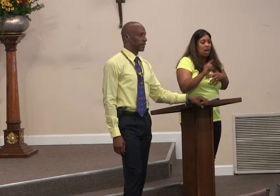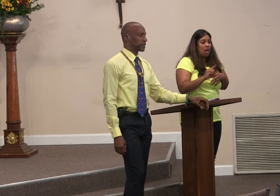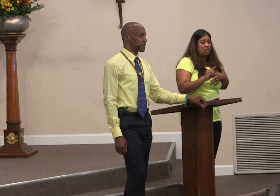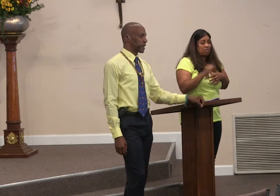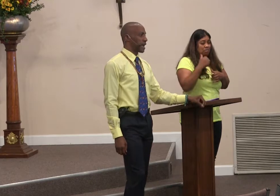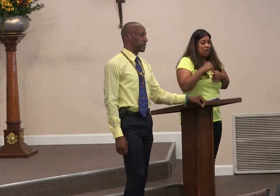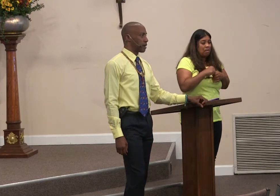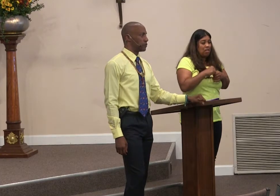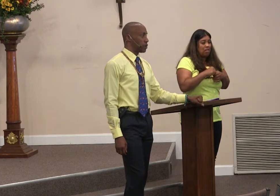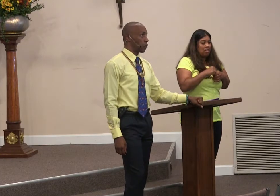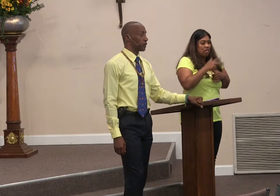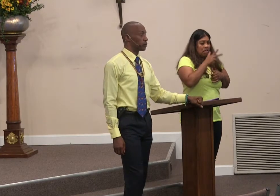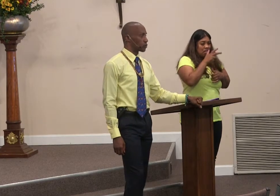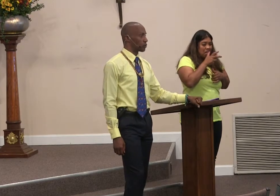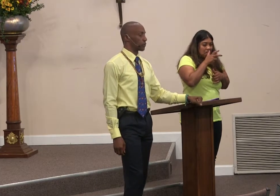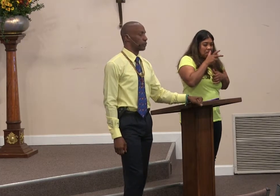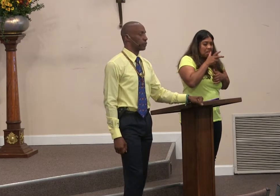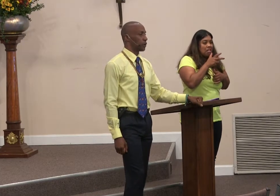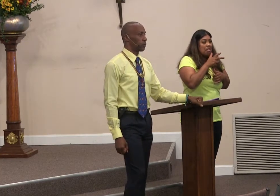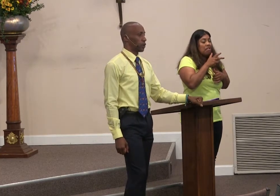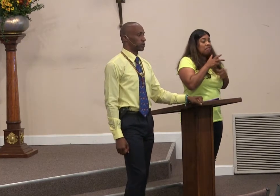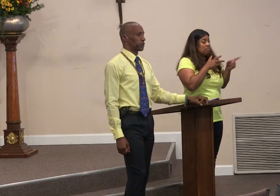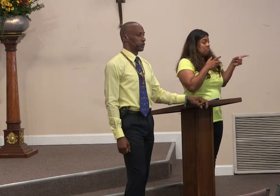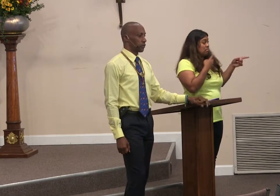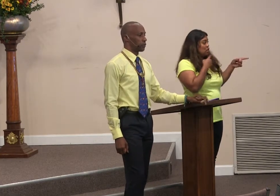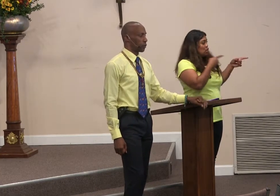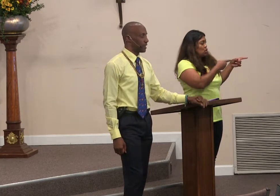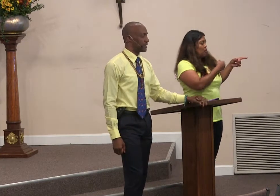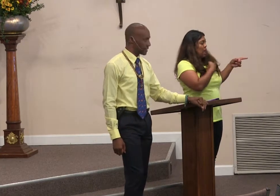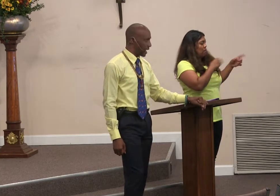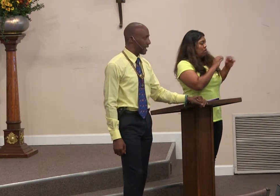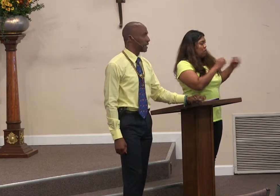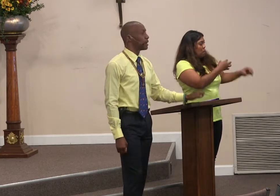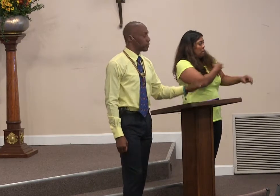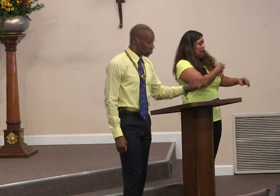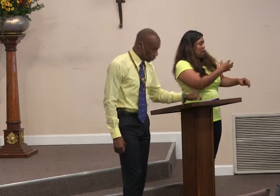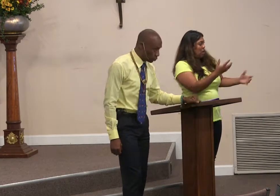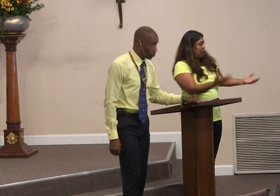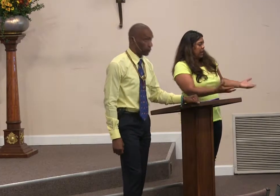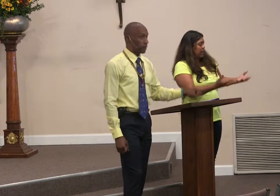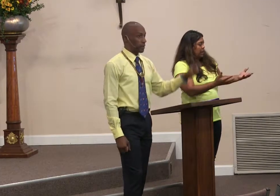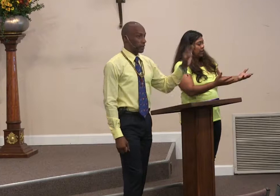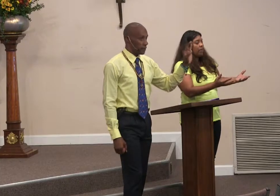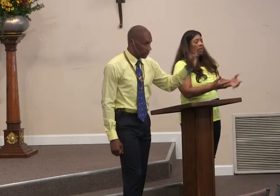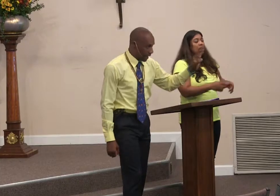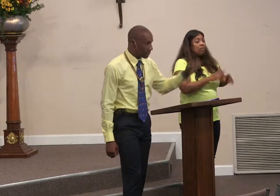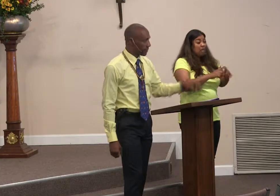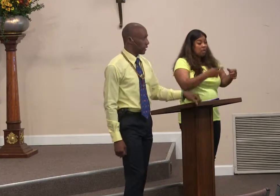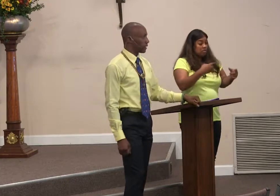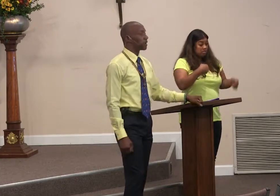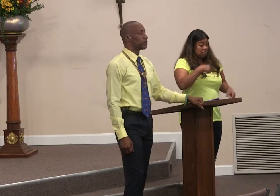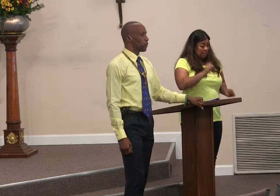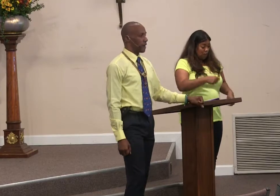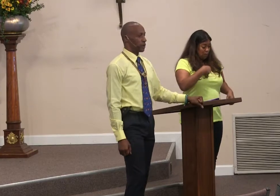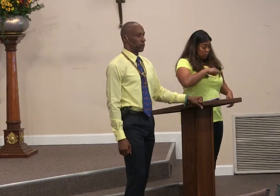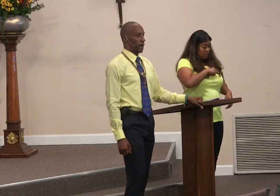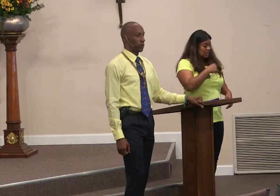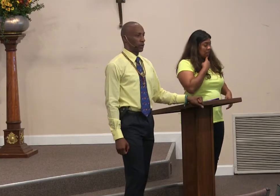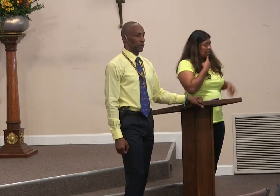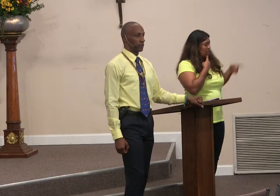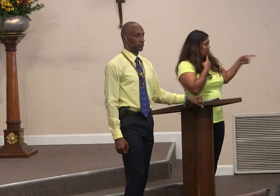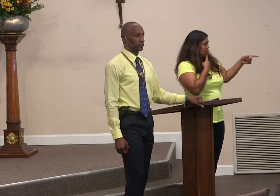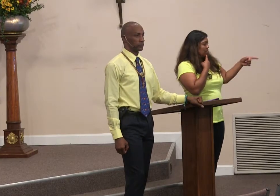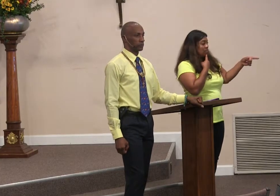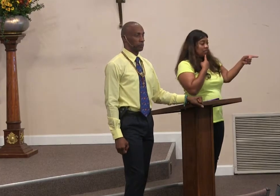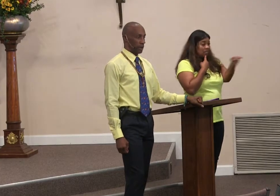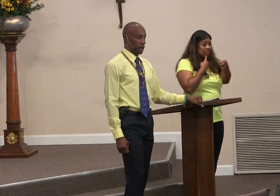Are we willing to stand up knowing the truth of who and what we are to the degree where we say to that thing, you have no power